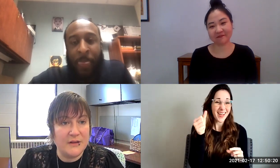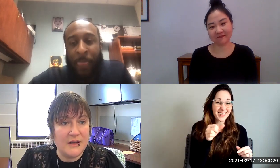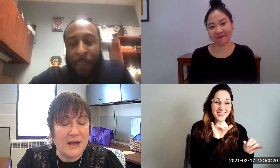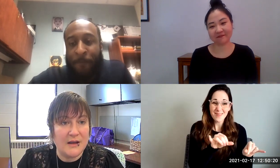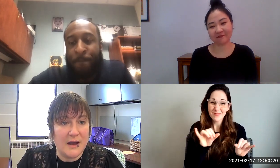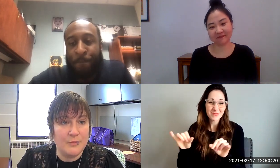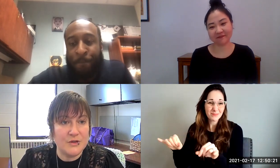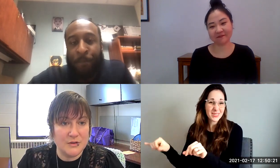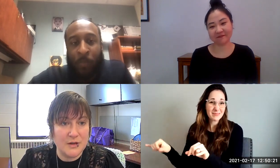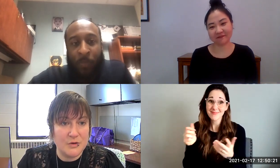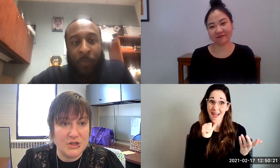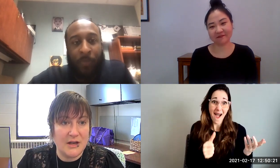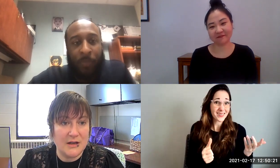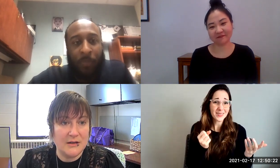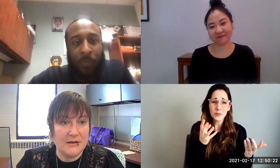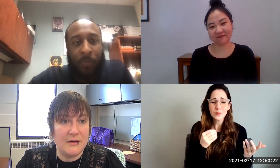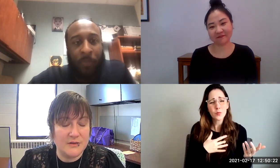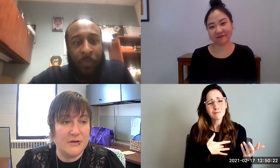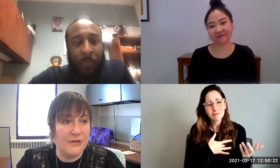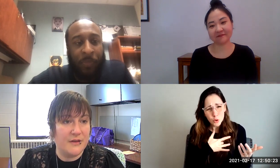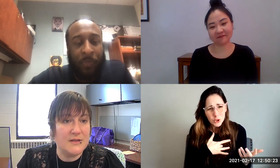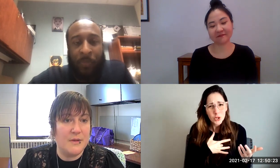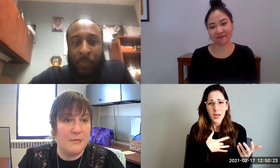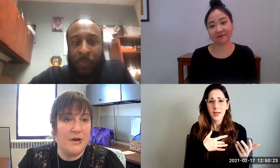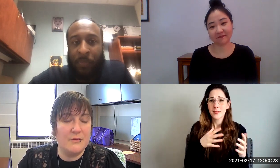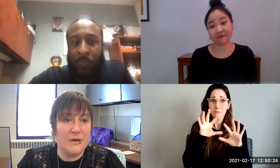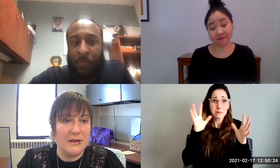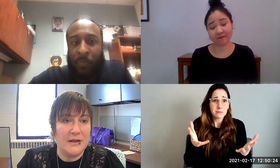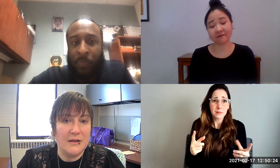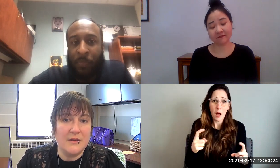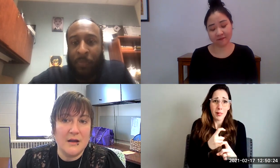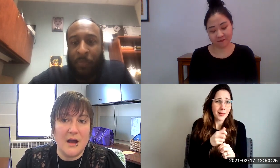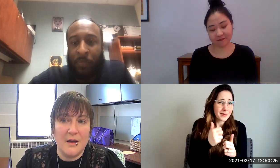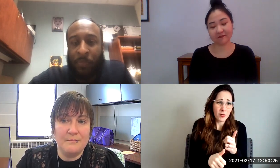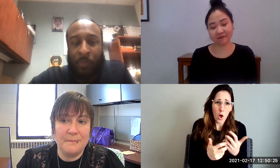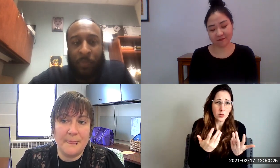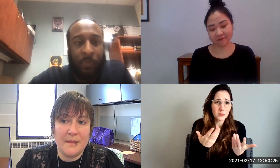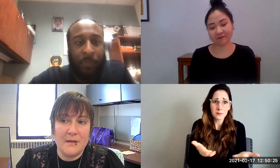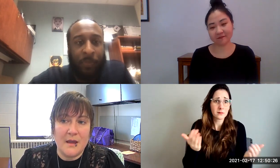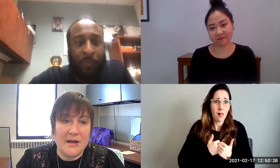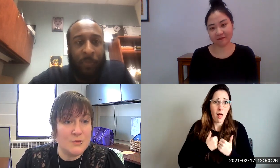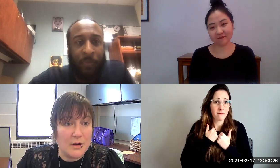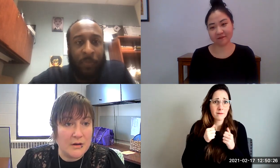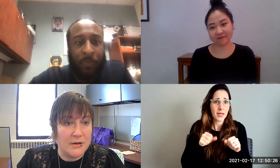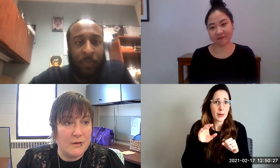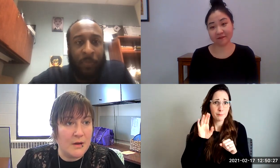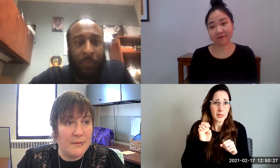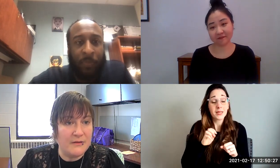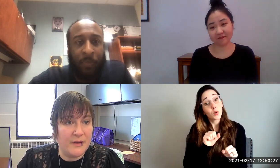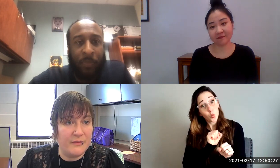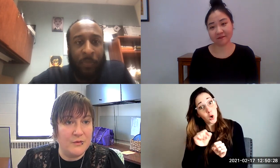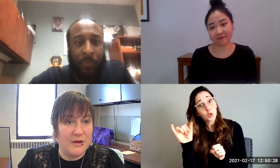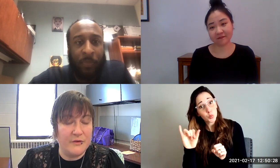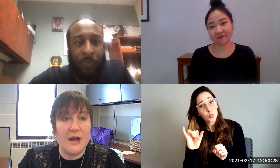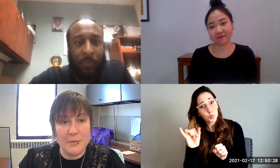it definitely, I certainly appreciate how difficult things can be, but really, and it's work, I